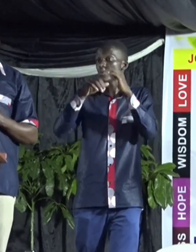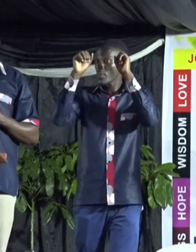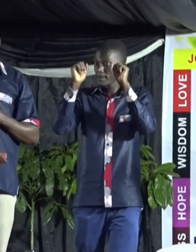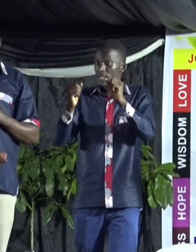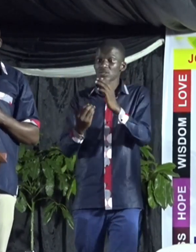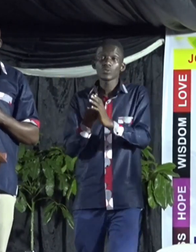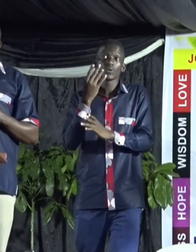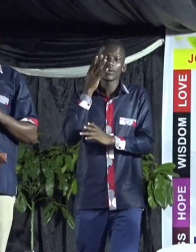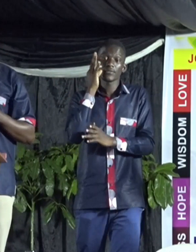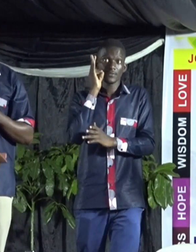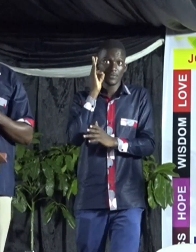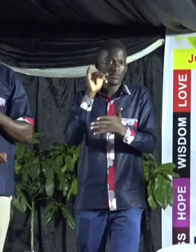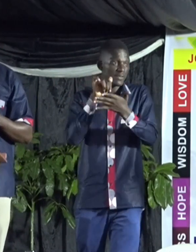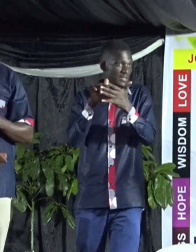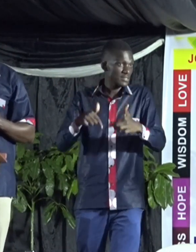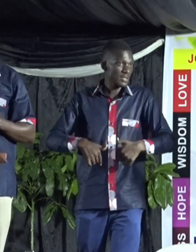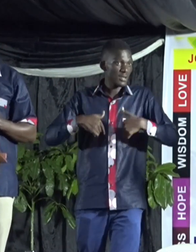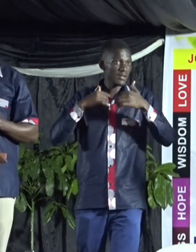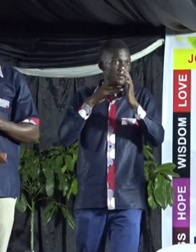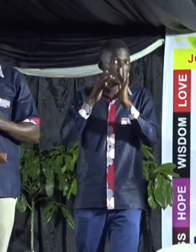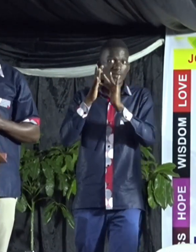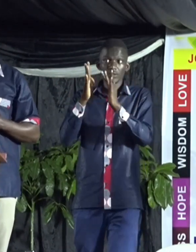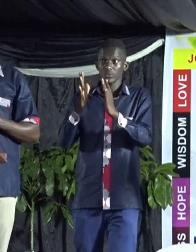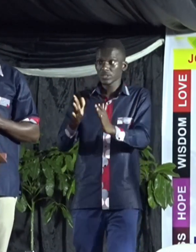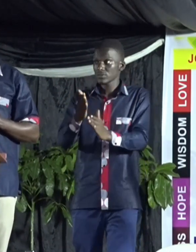fruit. That's the life of a Christian.